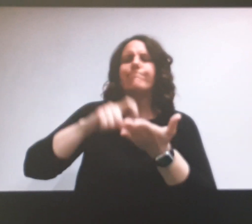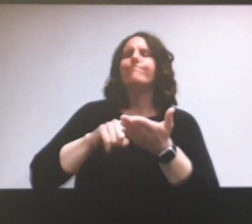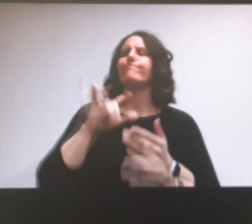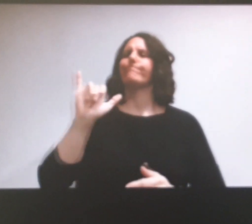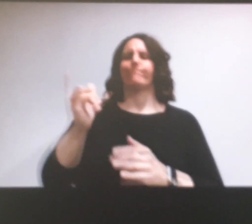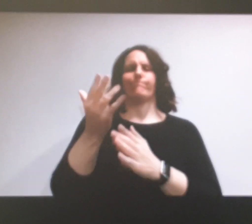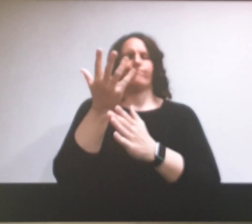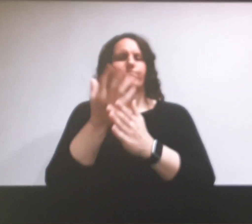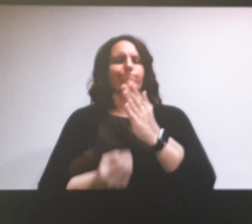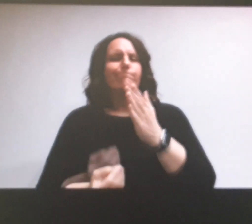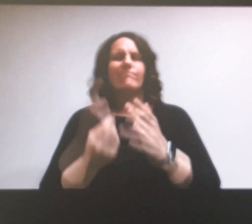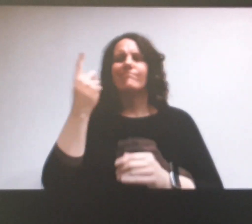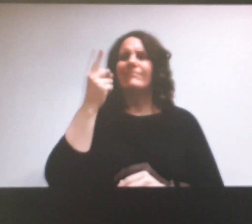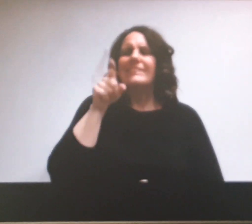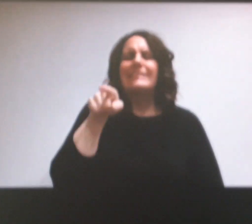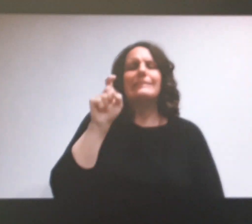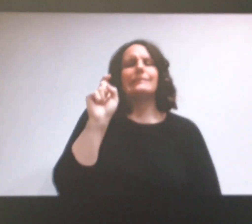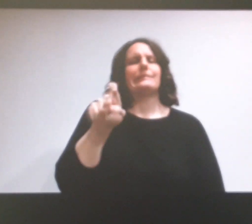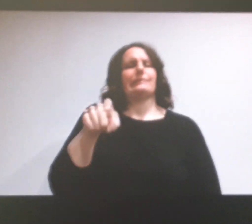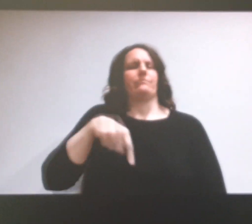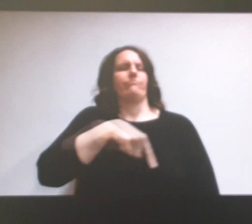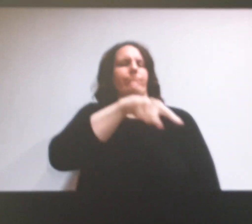what the topic is, what you feel is